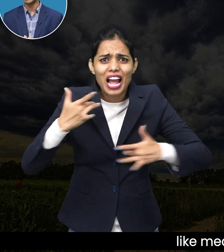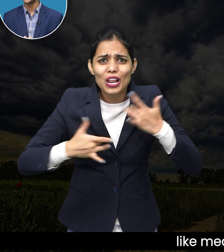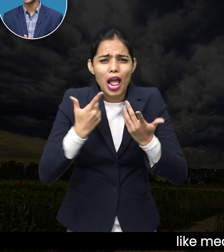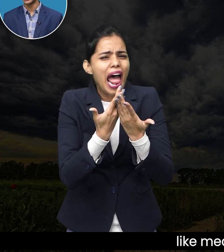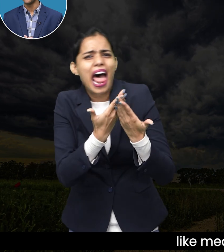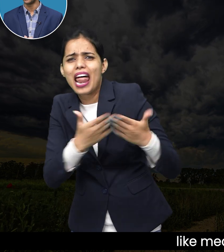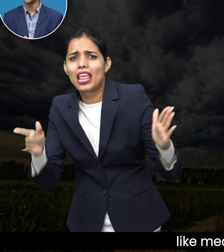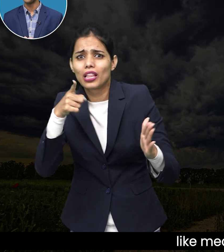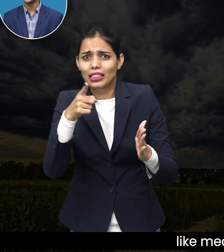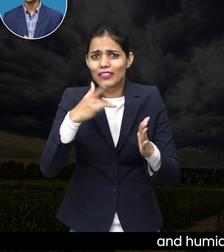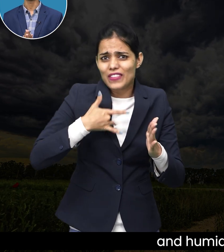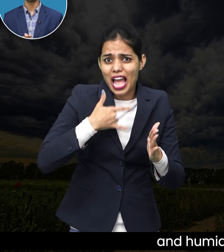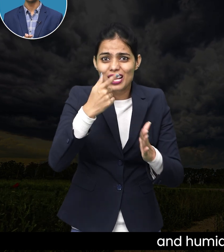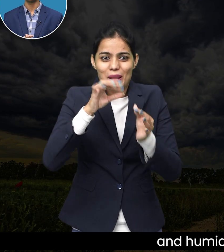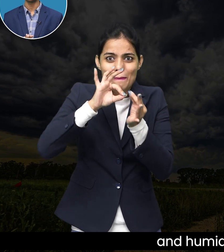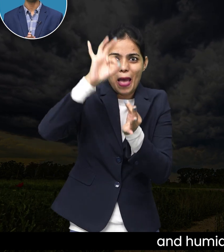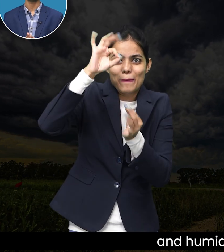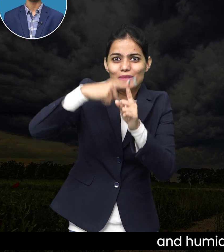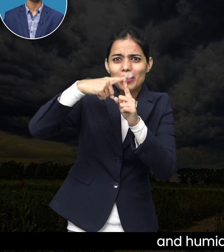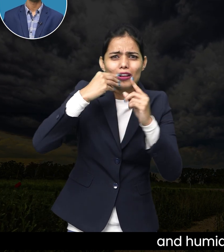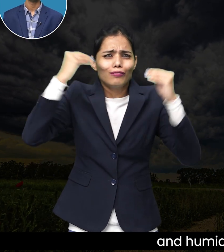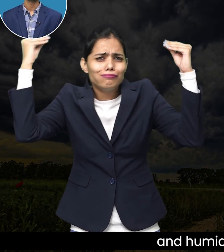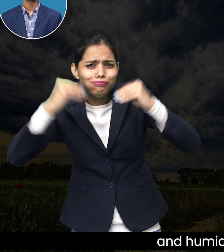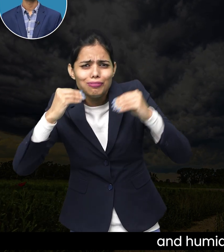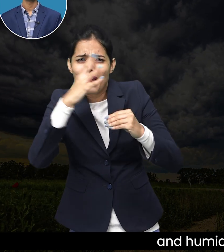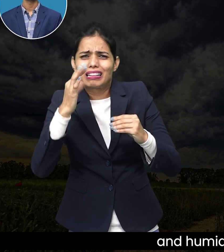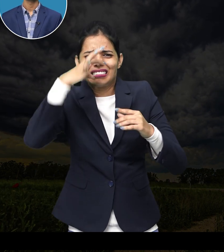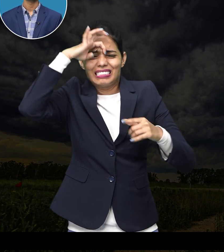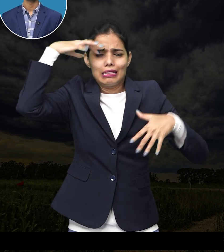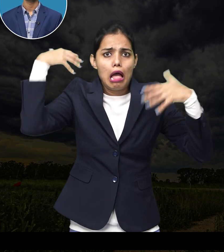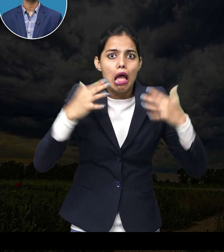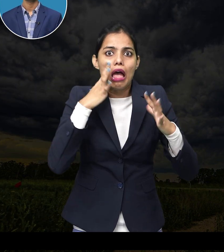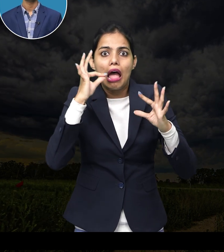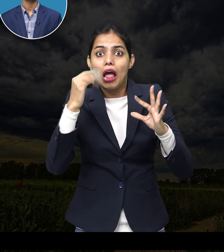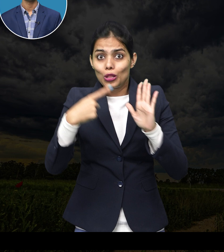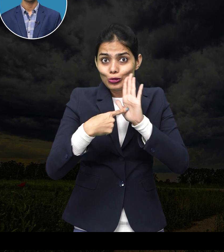like measuring rainfall and humidity will be shown.